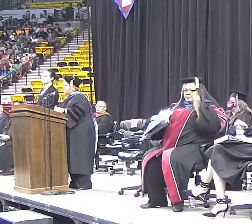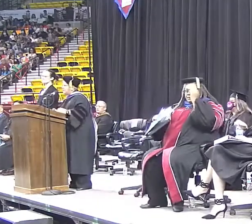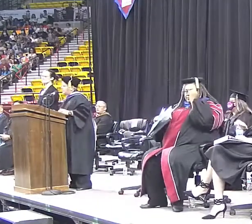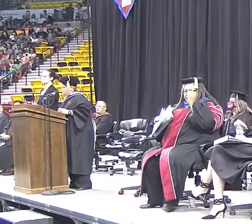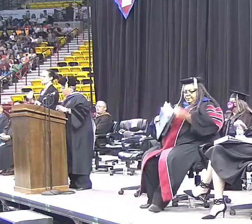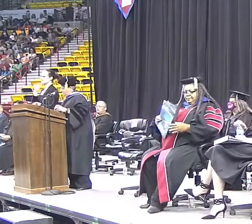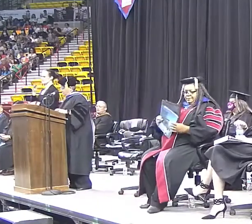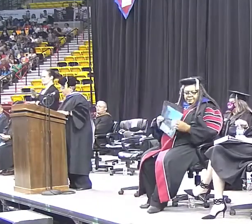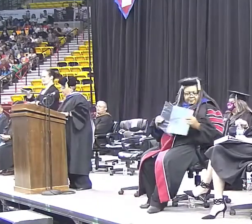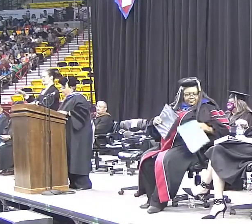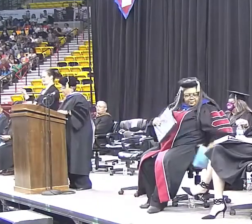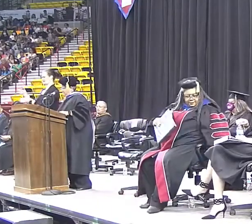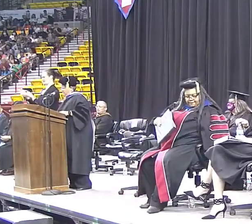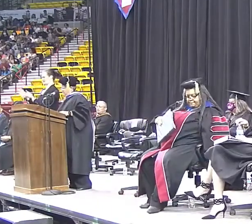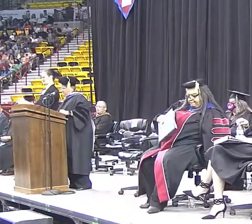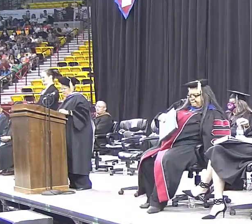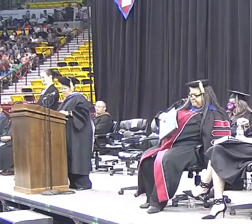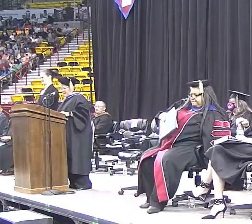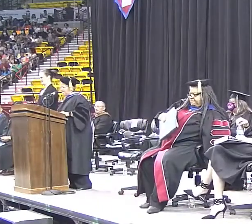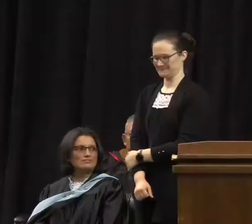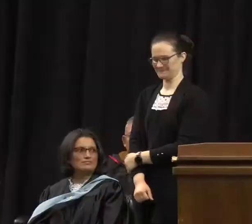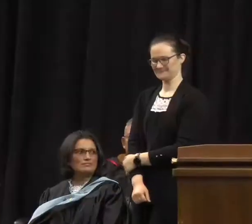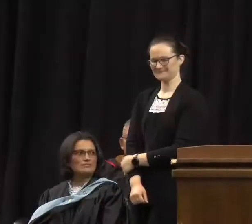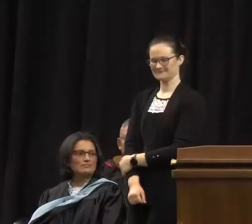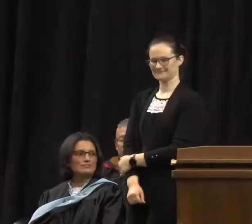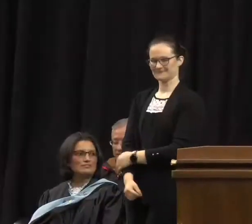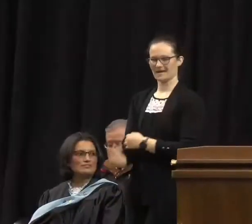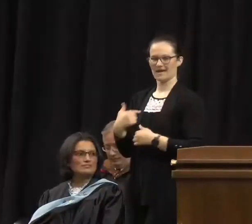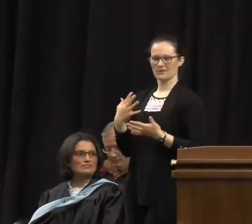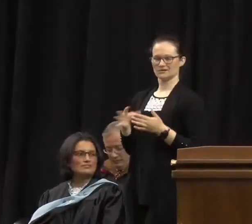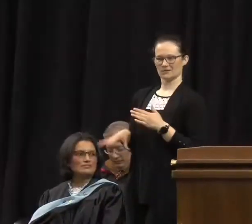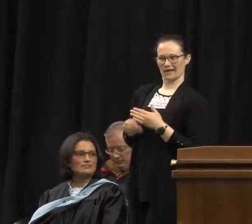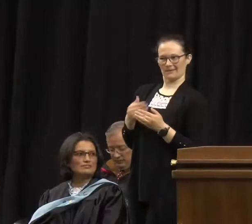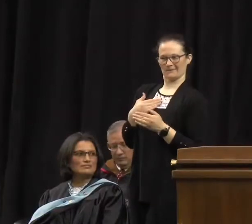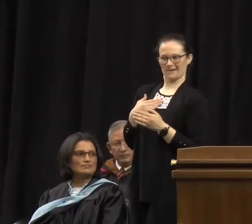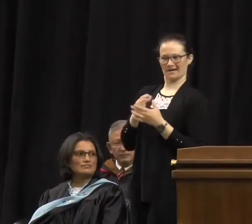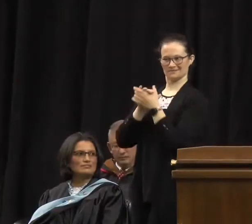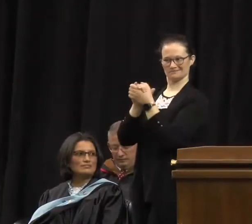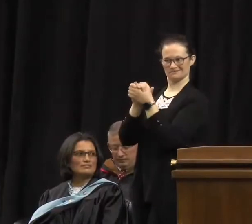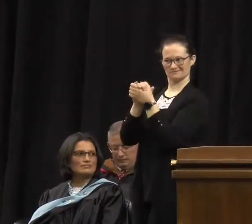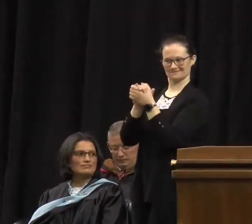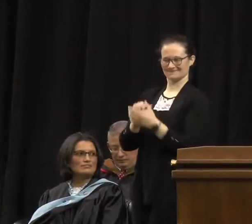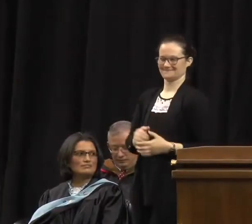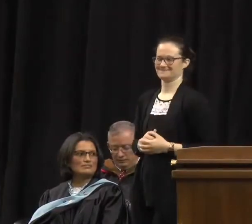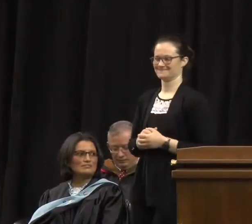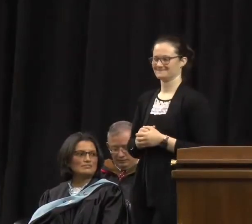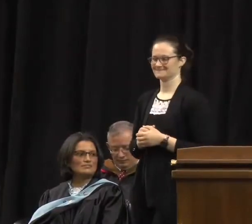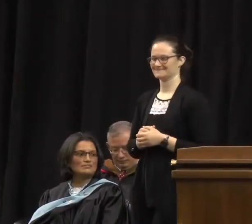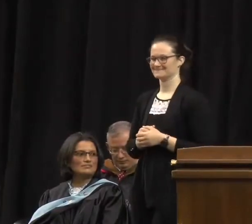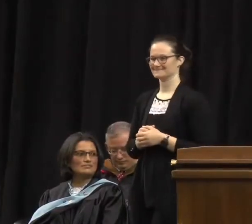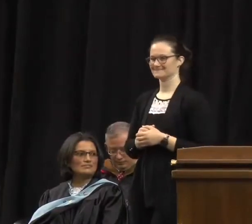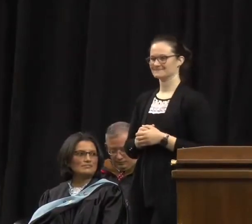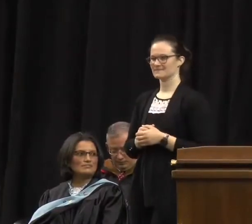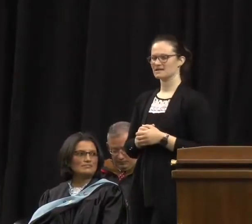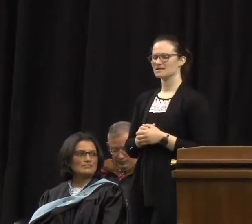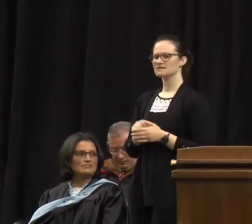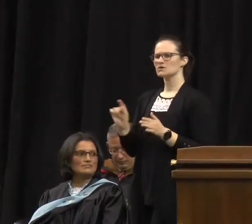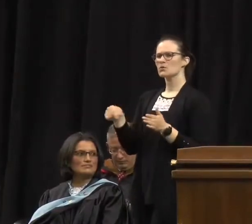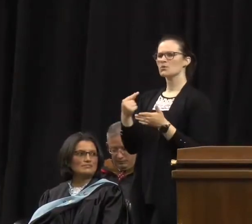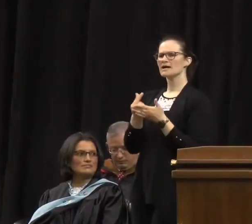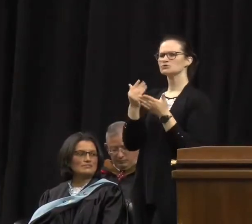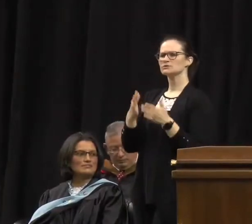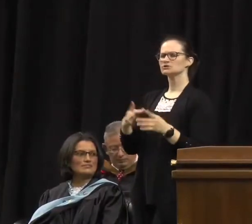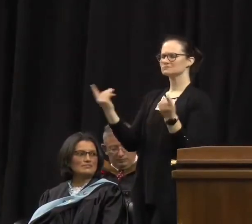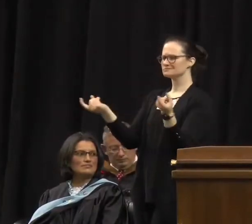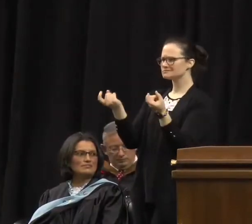Good evening, graduates. And let me add my congratulations to everybody else's tonight. At commencement, we